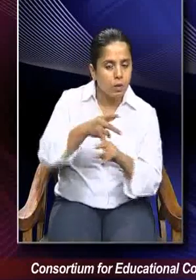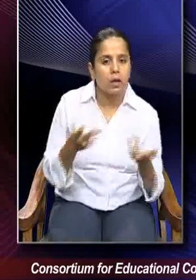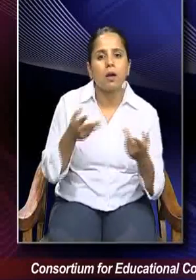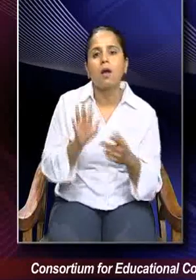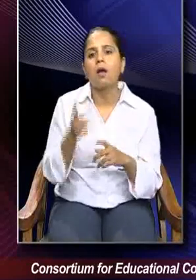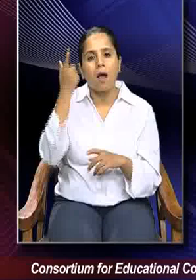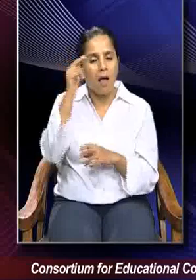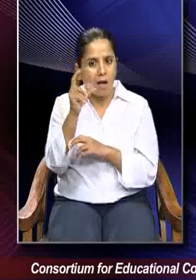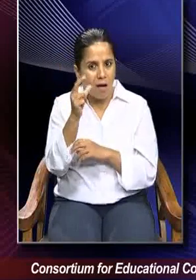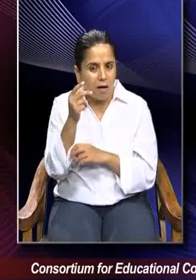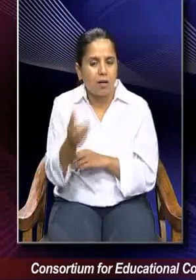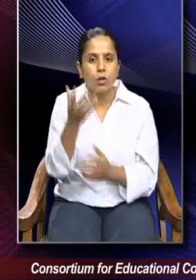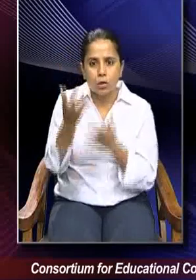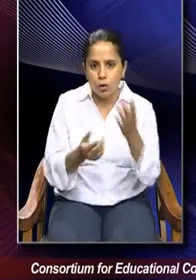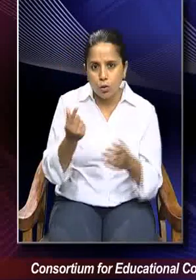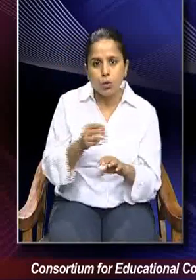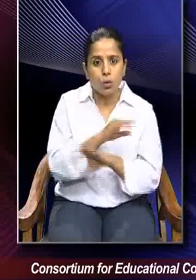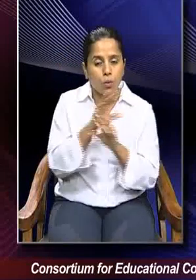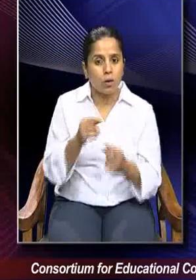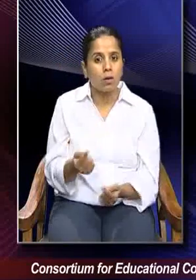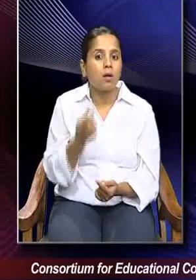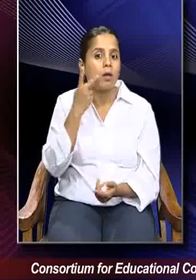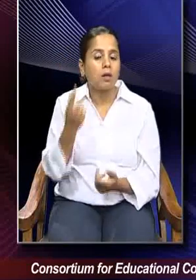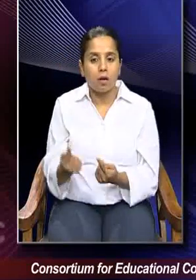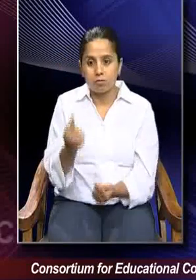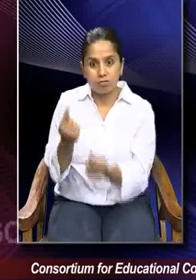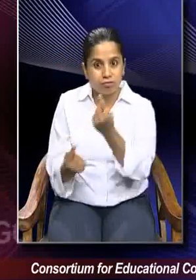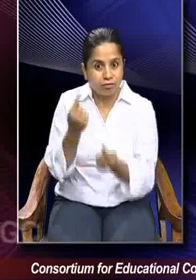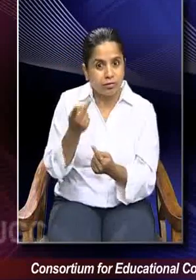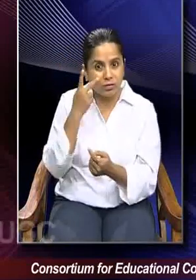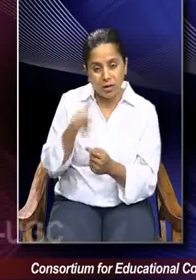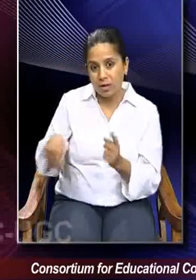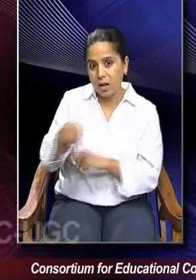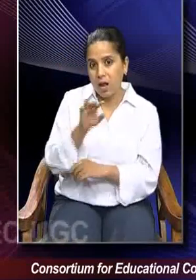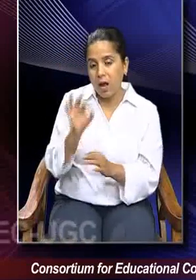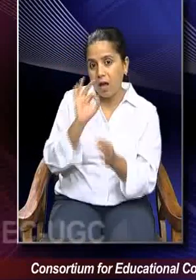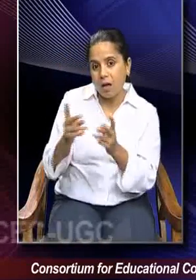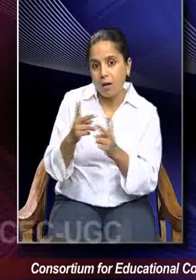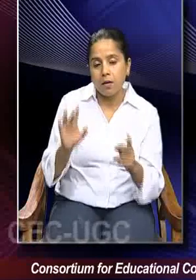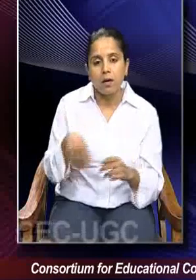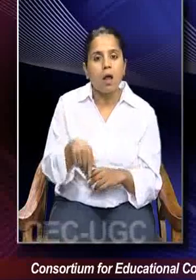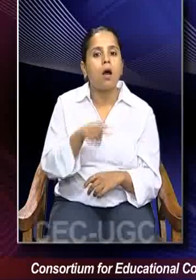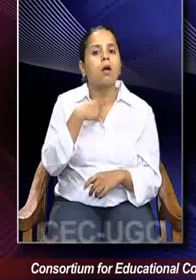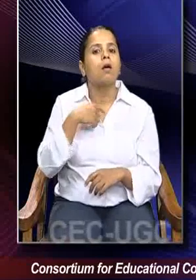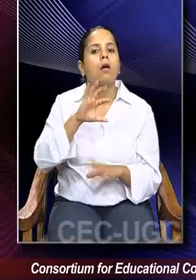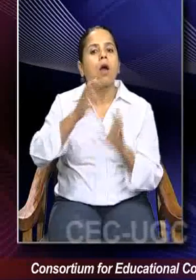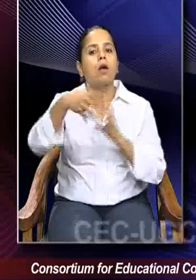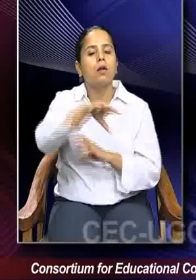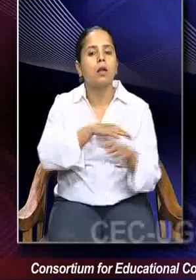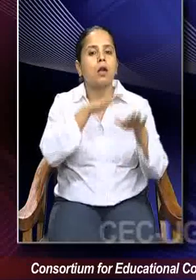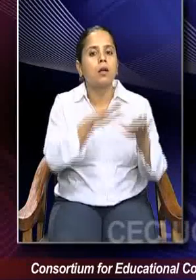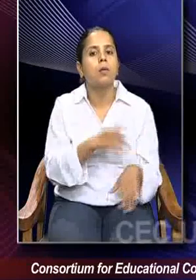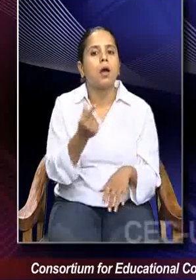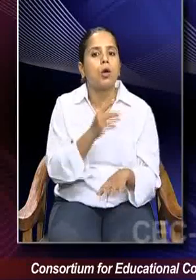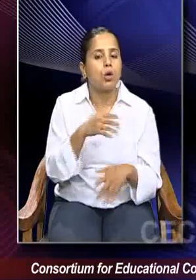the crop burning, etc. have been the source of this. Countries' dependence on coal, oil, and natural gas